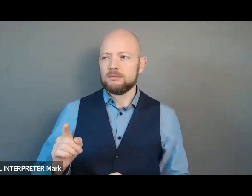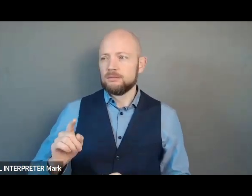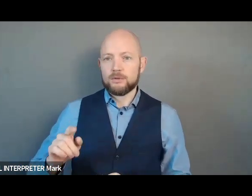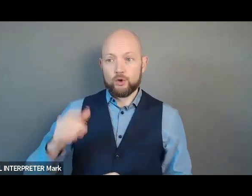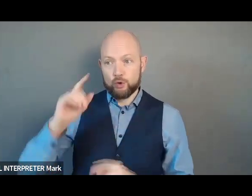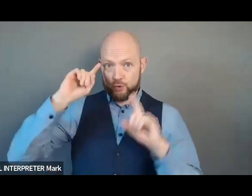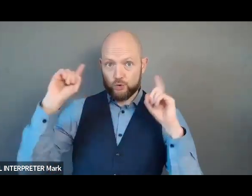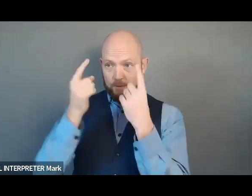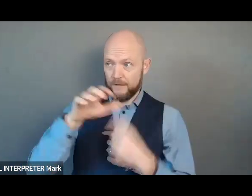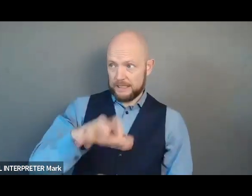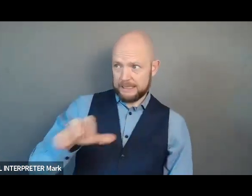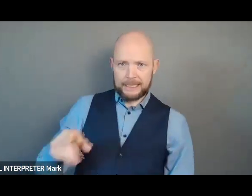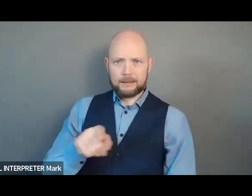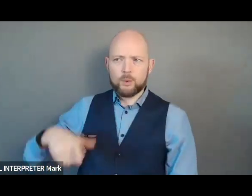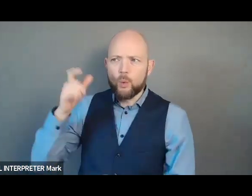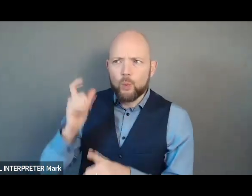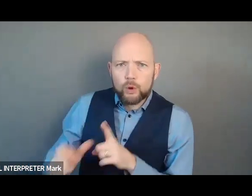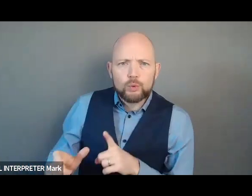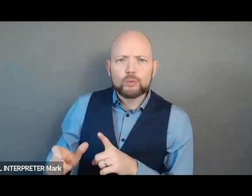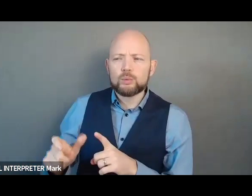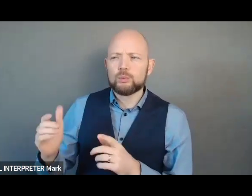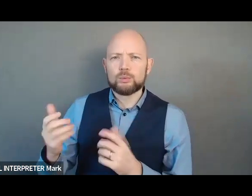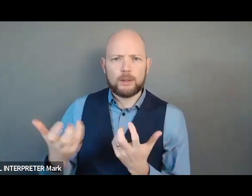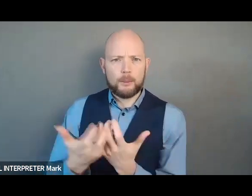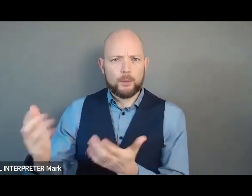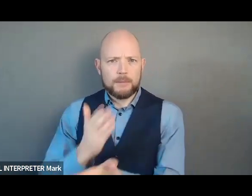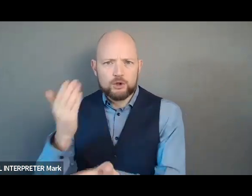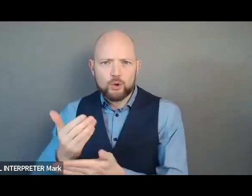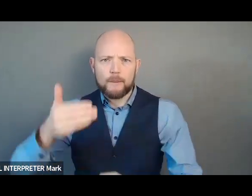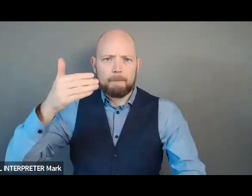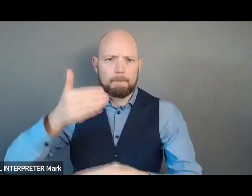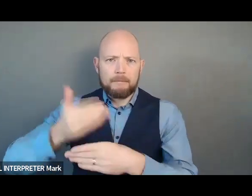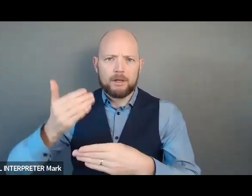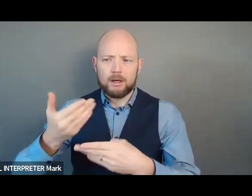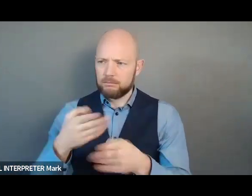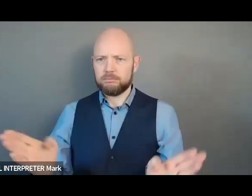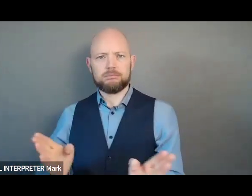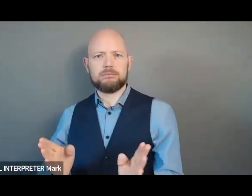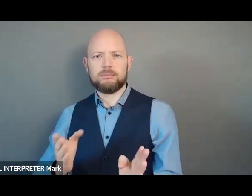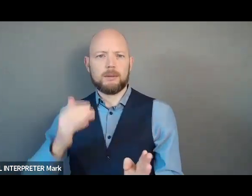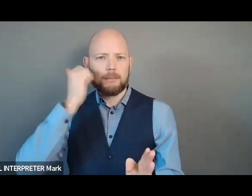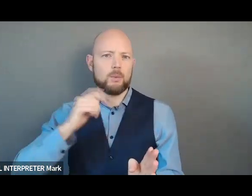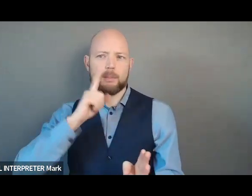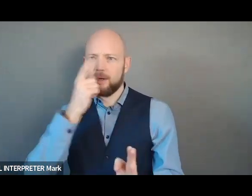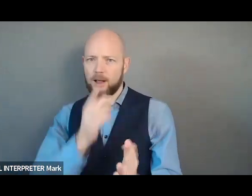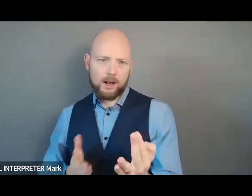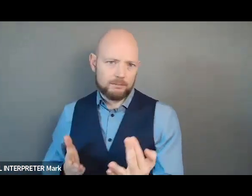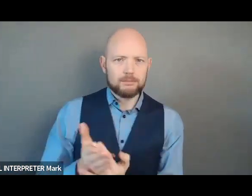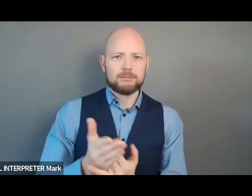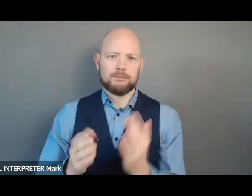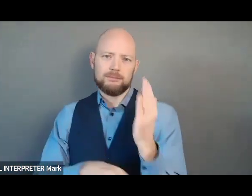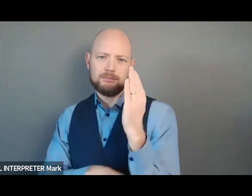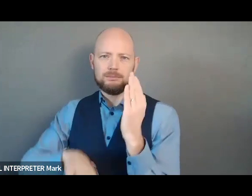are the universities doing to actually ensure that all of these barriers that, you know, Black women academics face